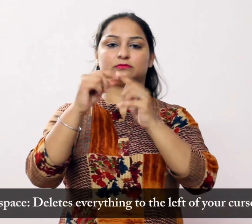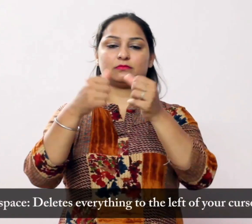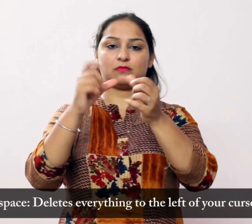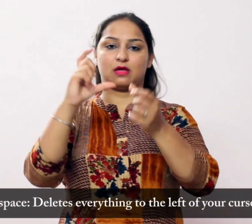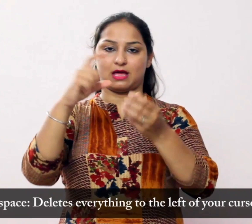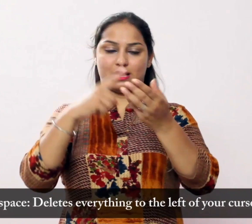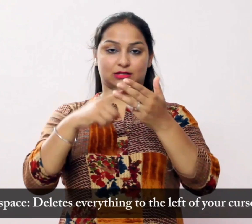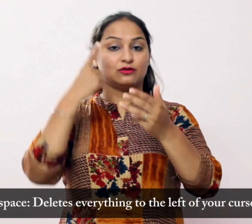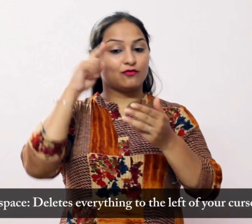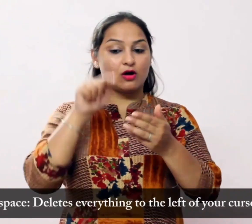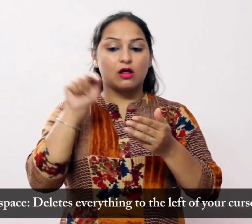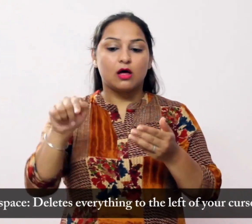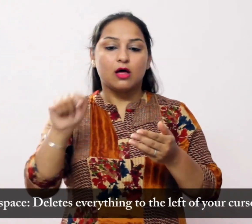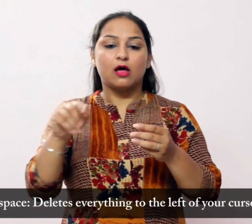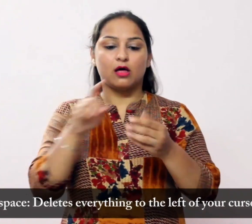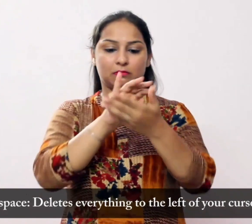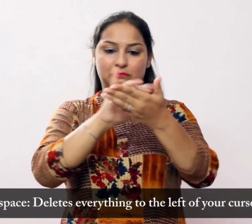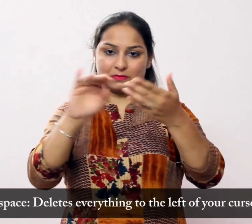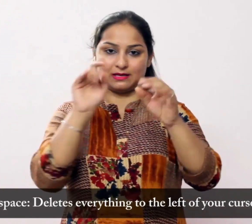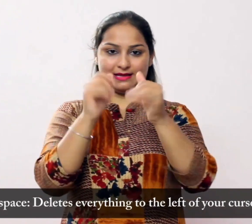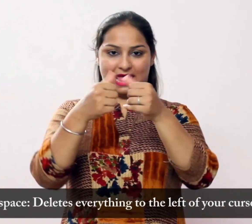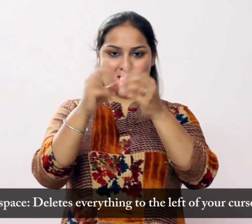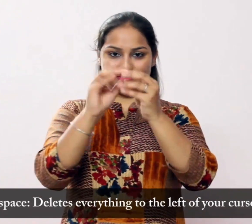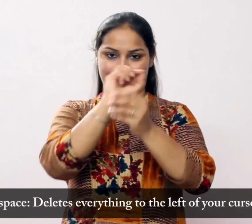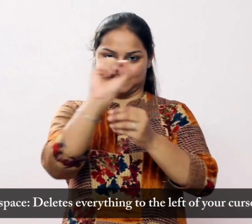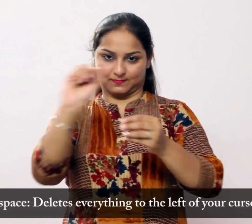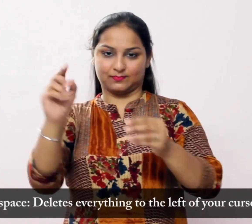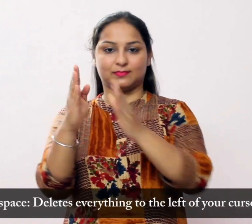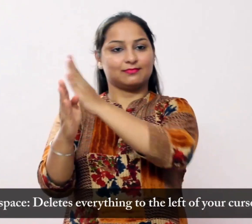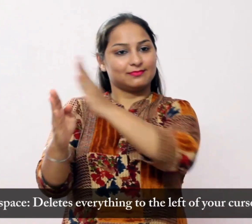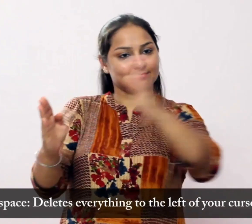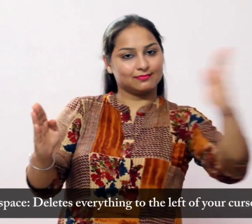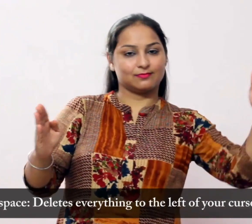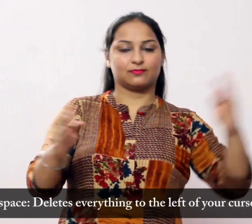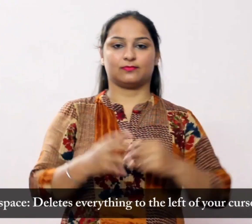Backspace. Deletes everything to the left of your cursor.